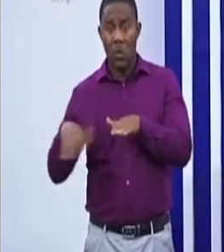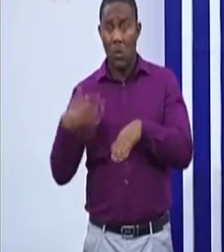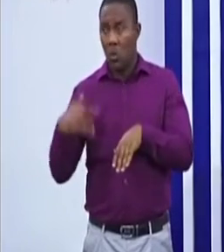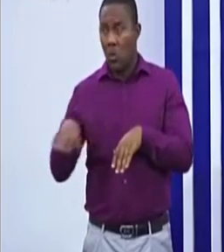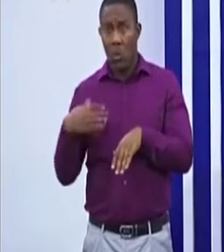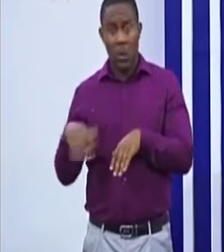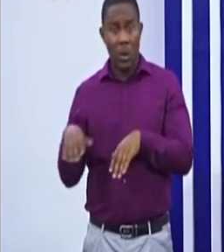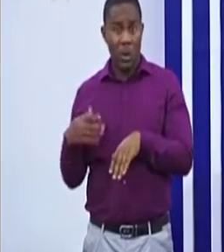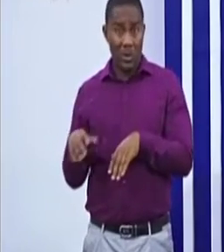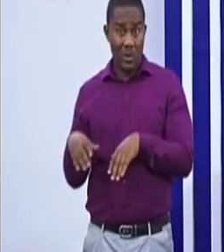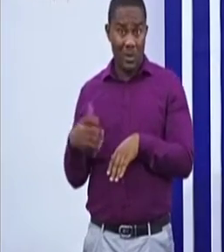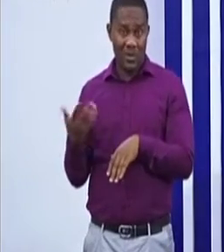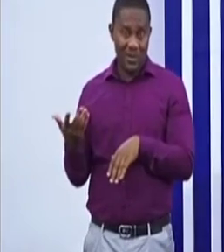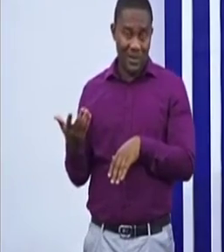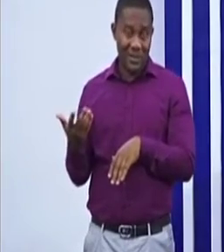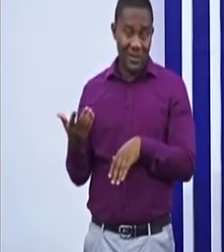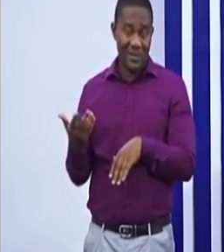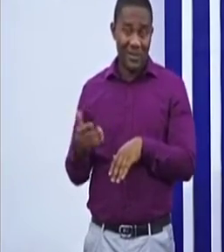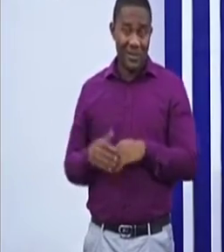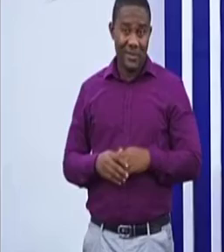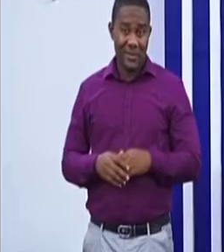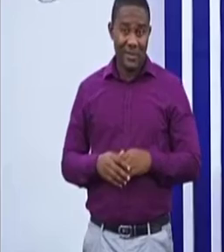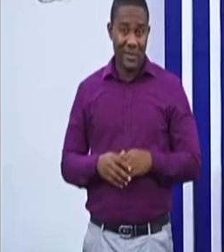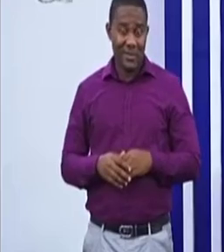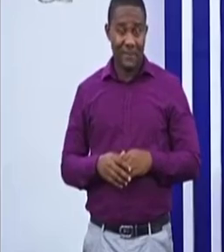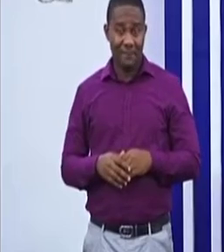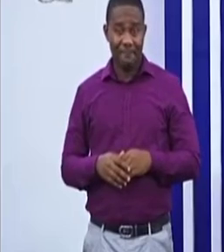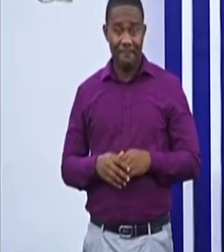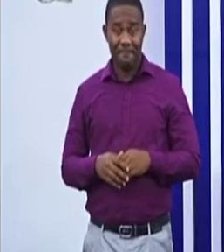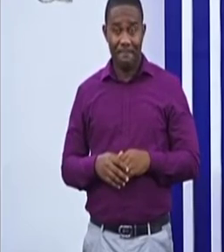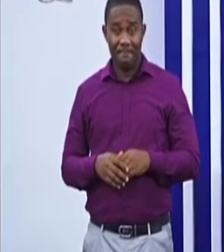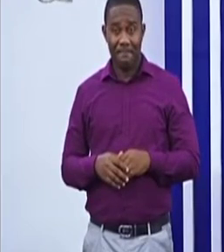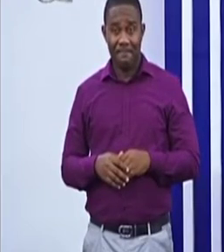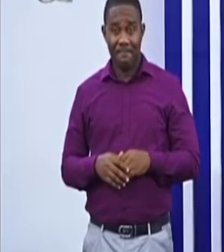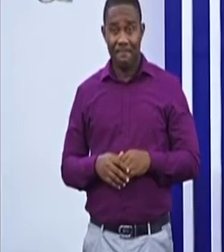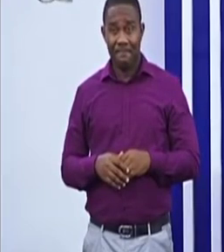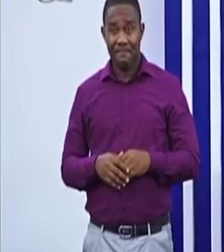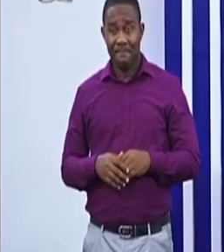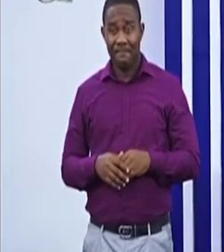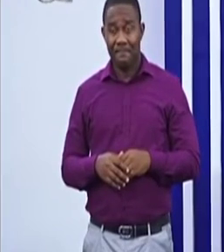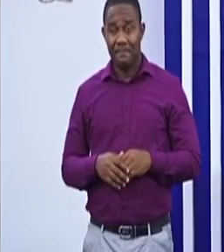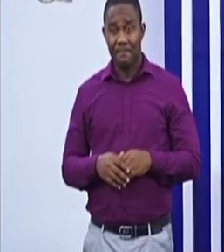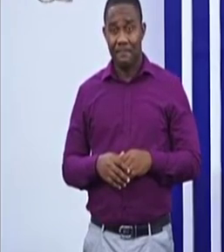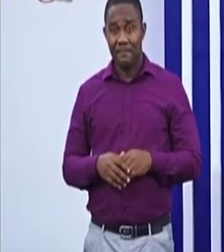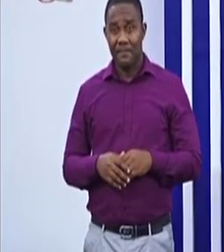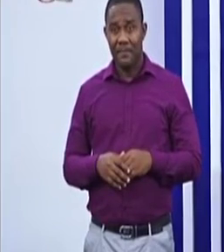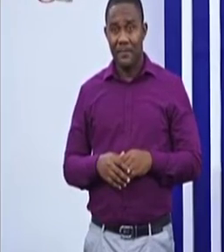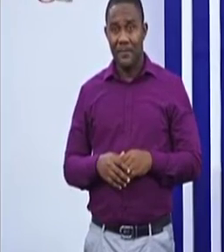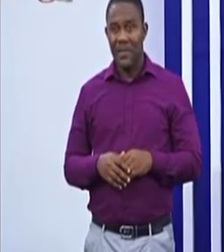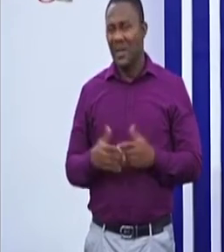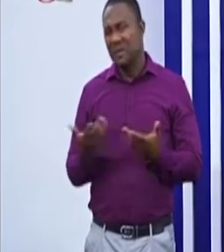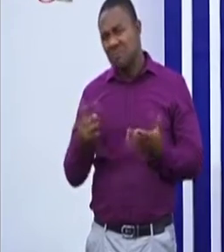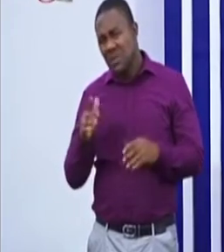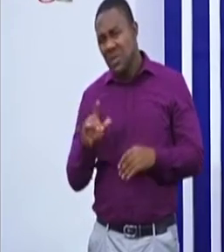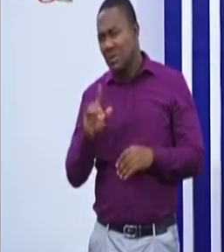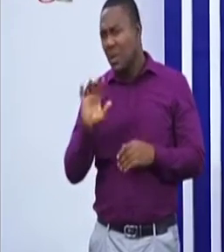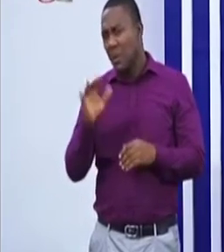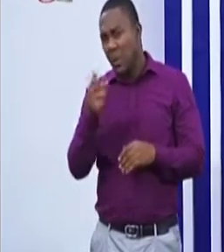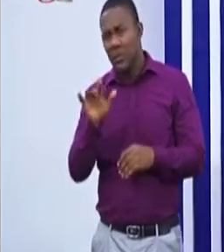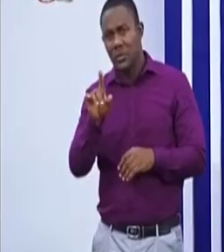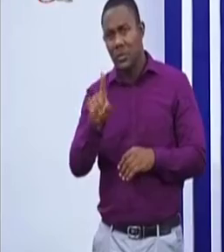just through the web link on Android. And the reports on it are interesting. About